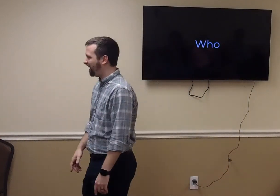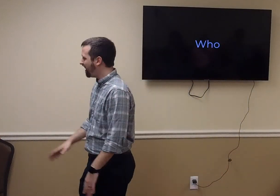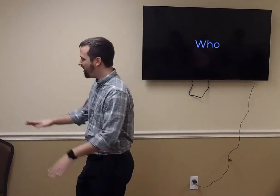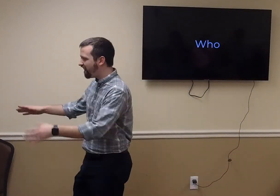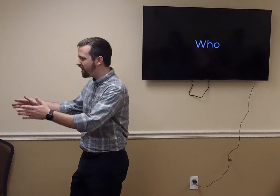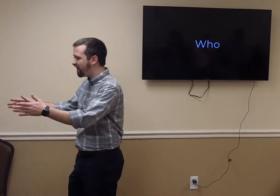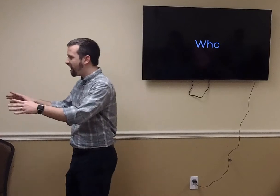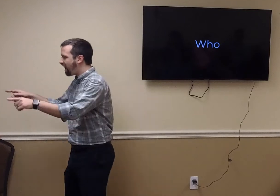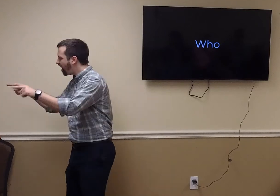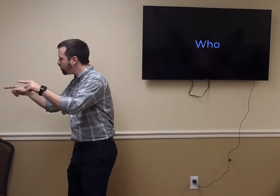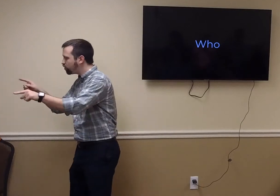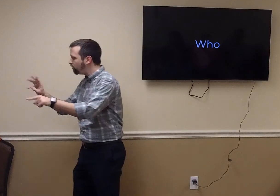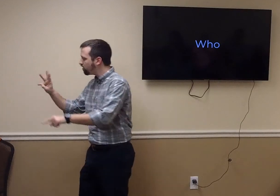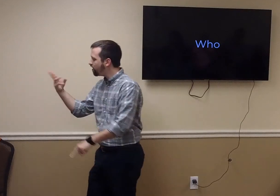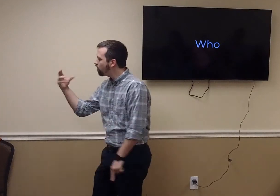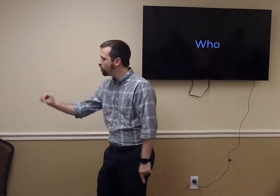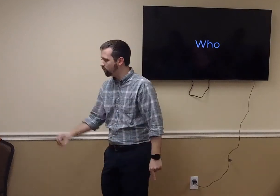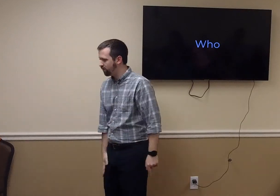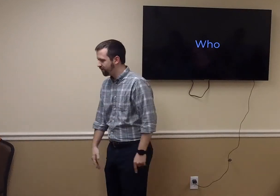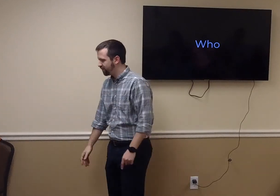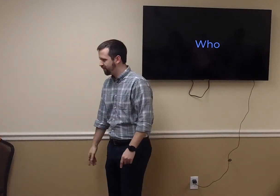Alright, yeah. How do the two of you sign who?